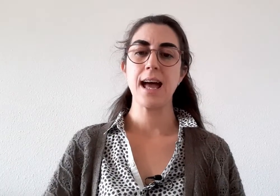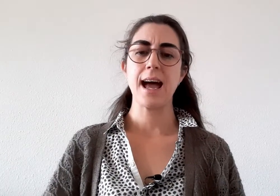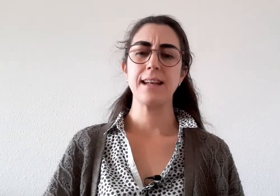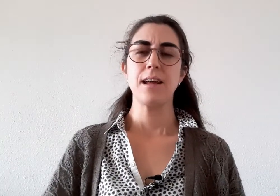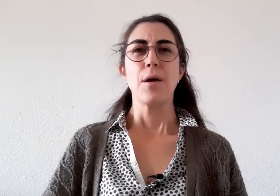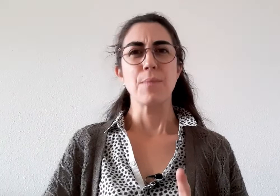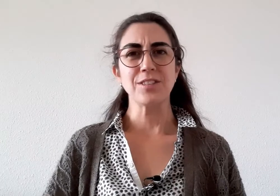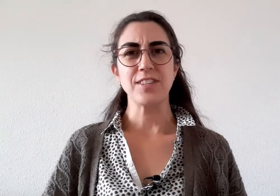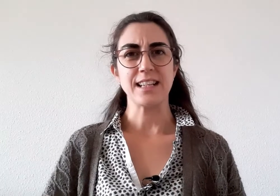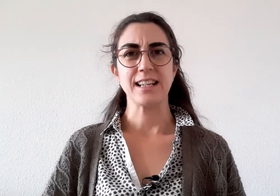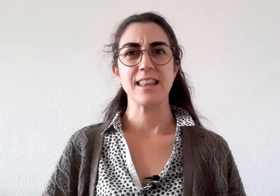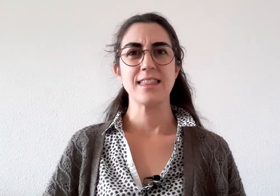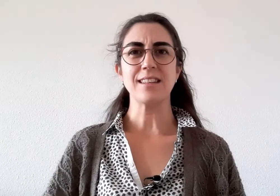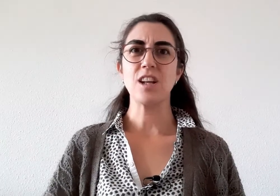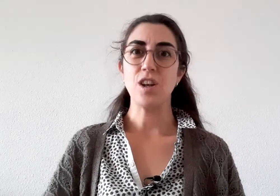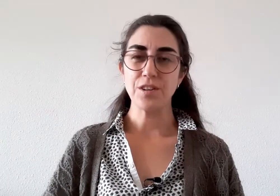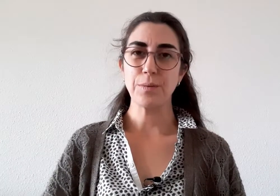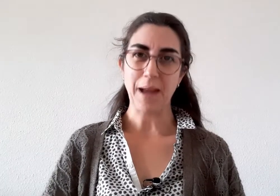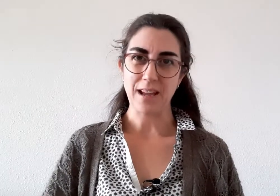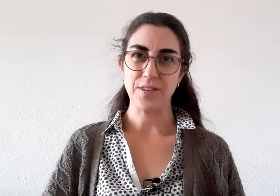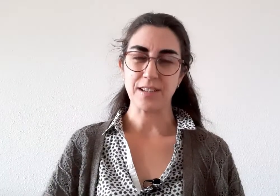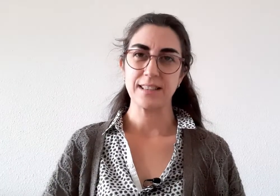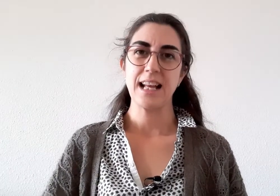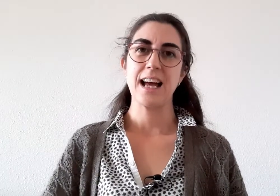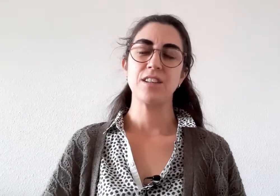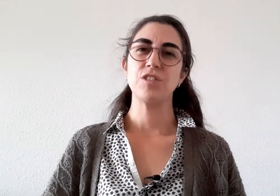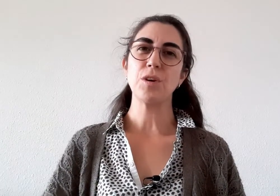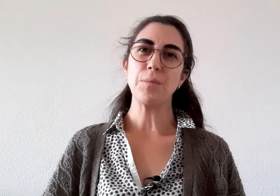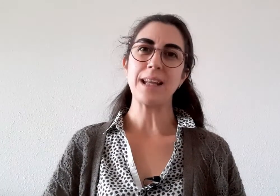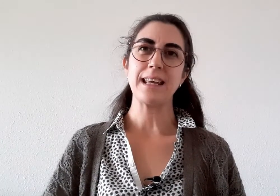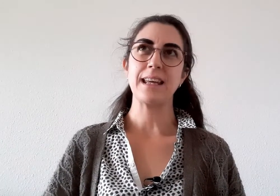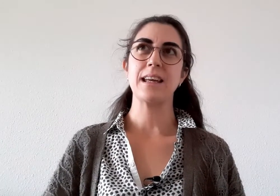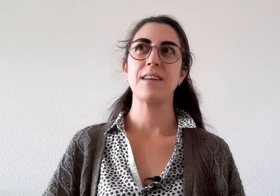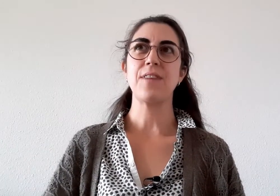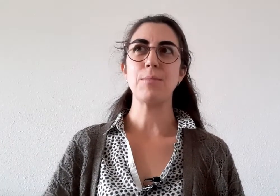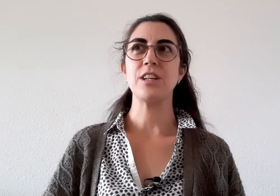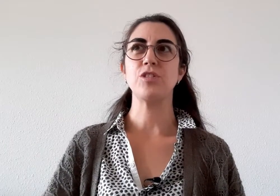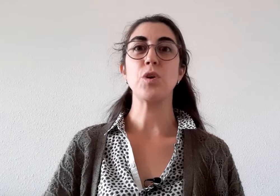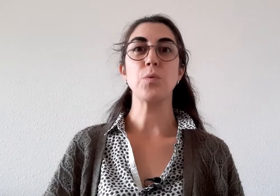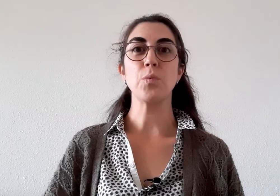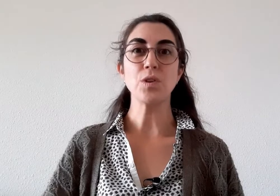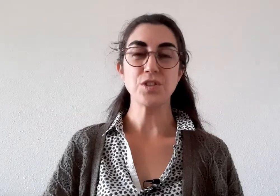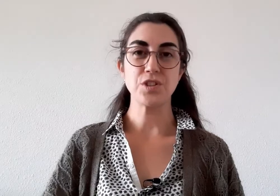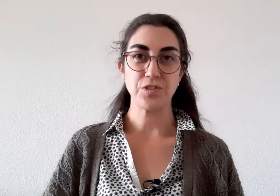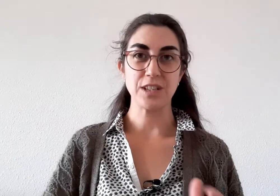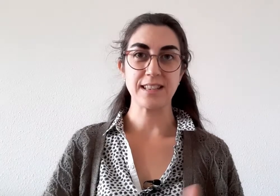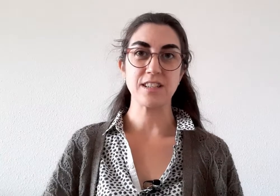And breastfeeding, that's a learned behavior. And so many families who wanted to feed their